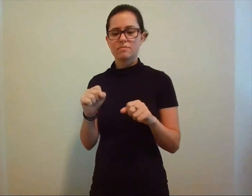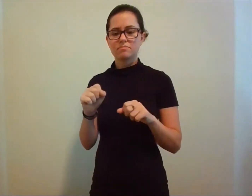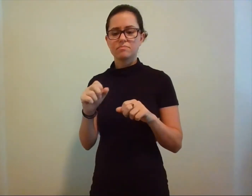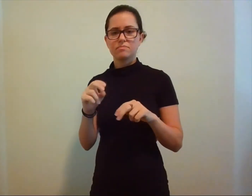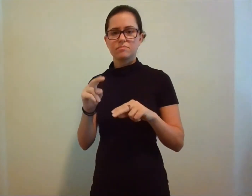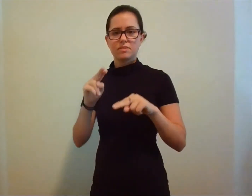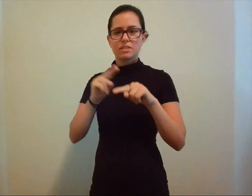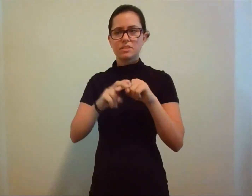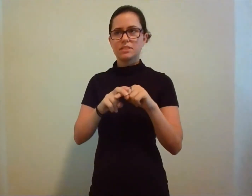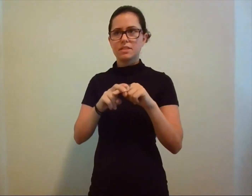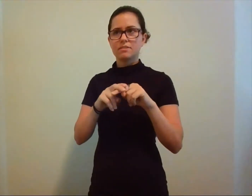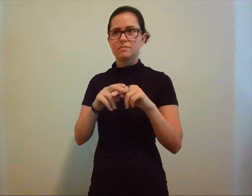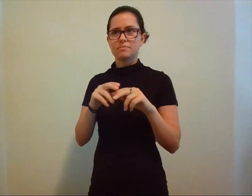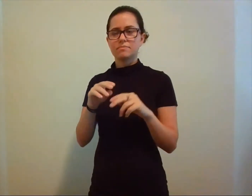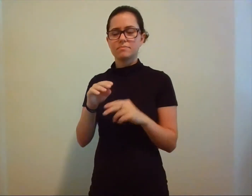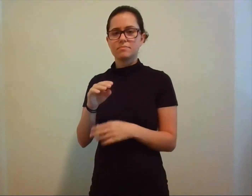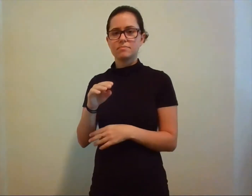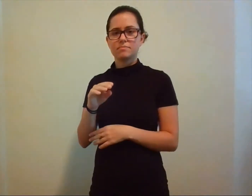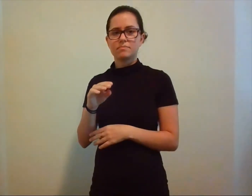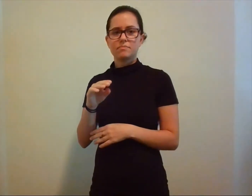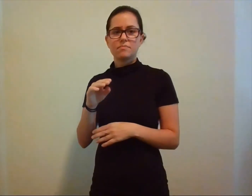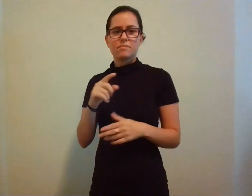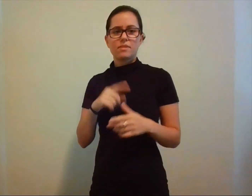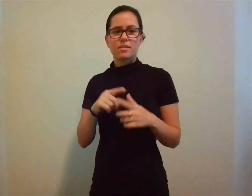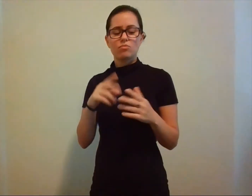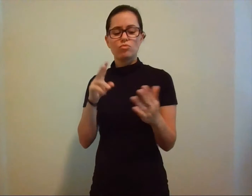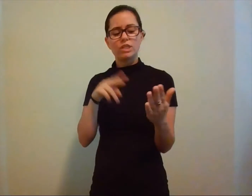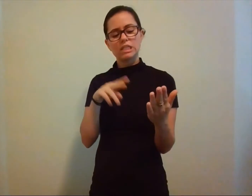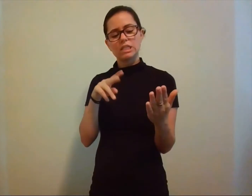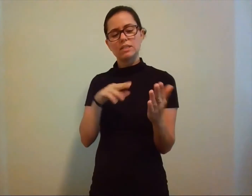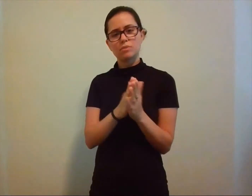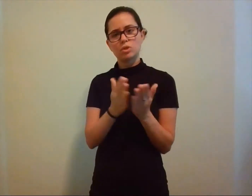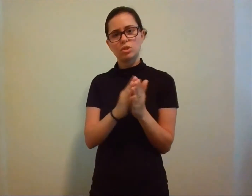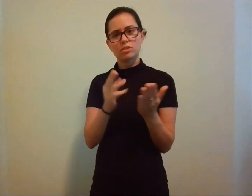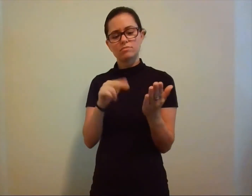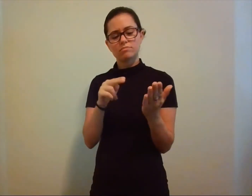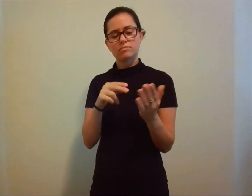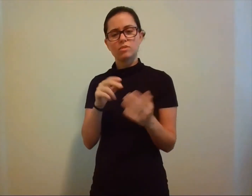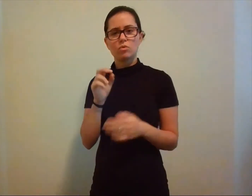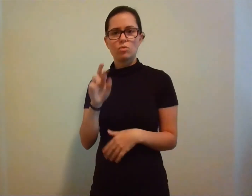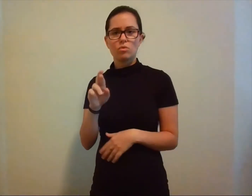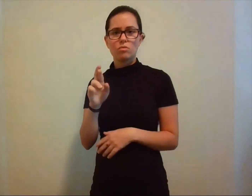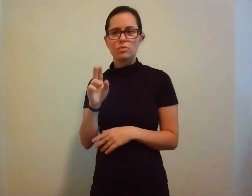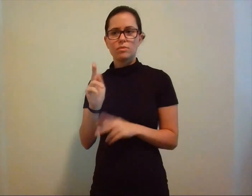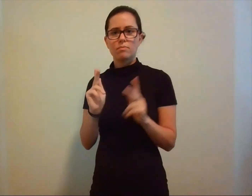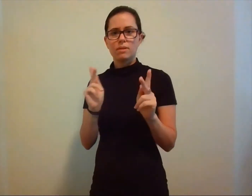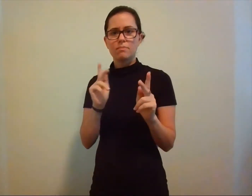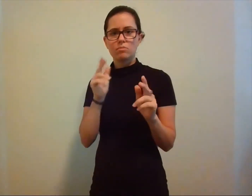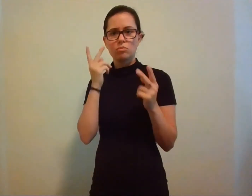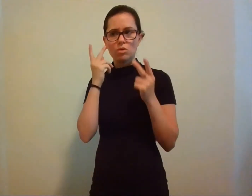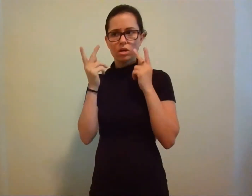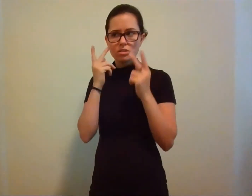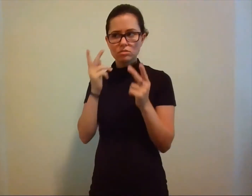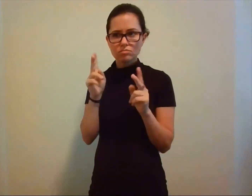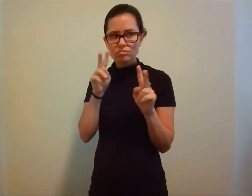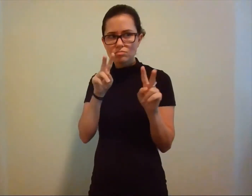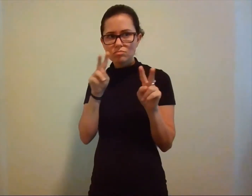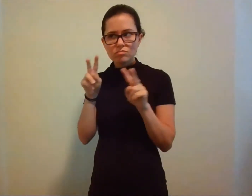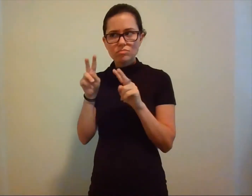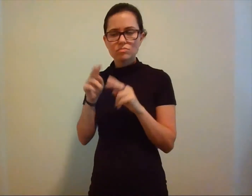nice thing to do in Palm Springs, especially at a place like this hotel. We were very primed for reading, lounging, and